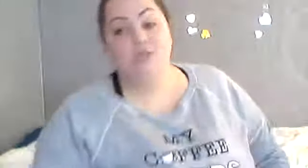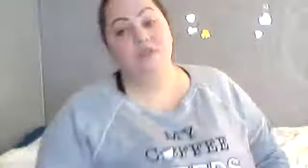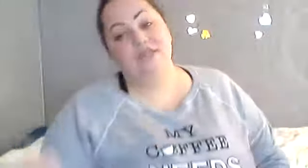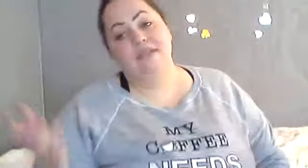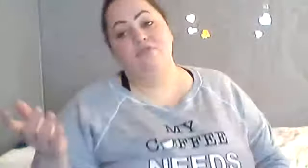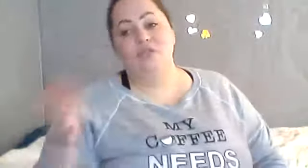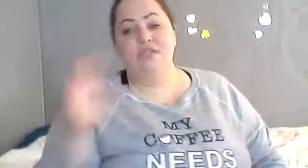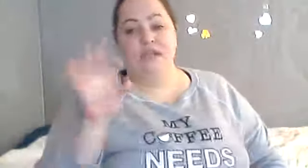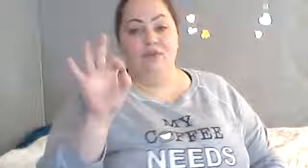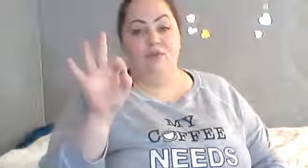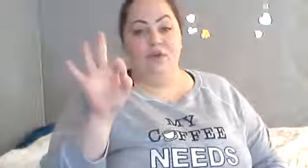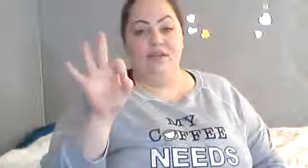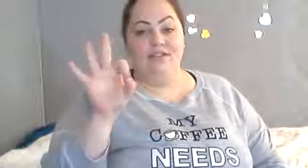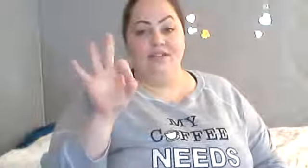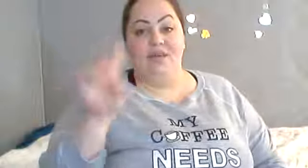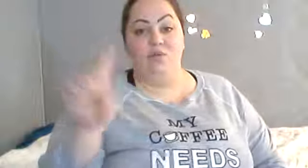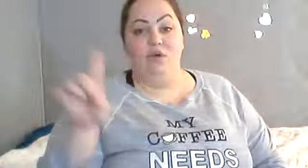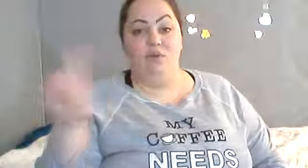And then, of course, 911 is 911.